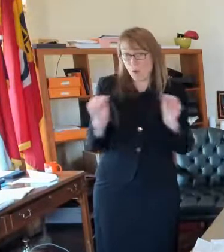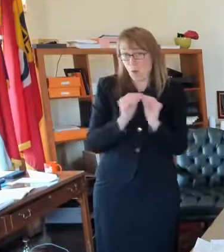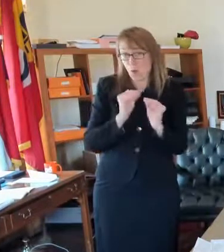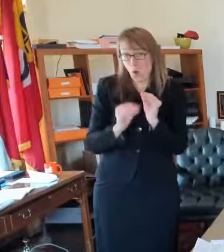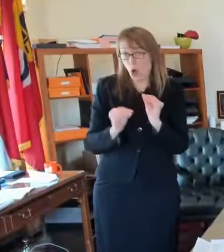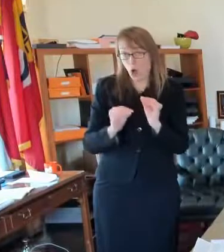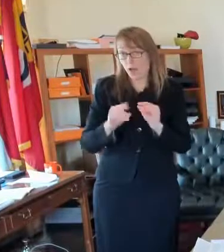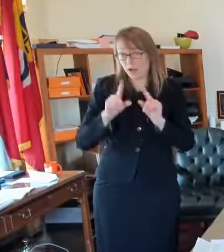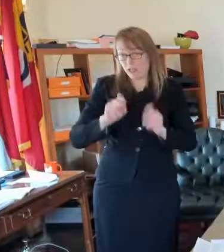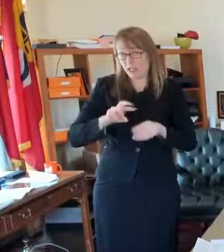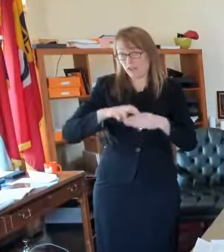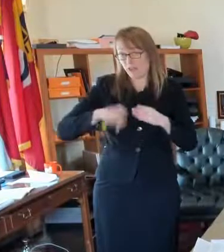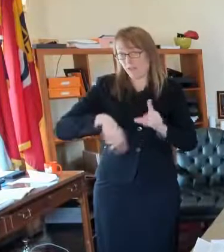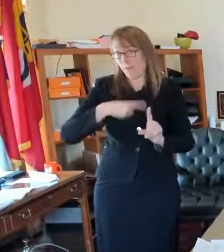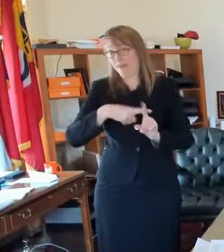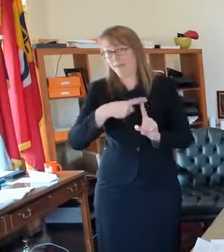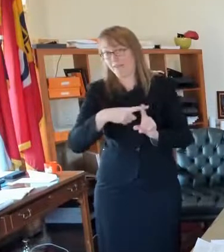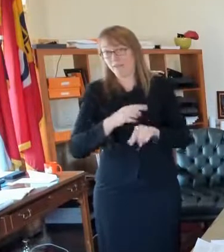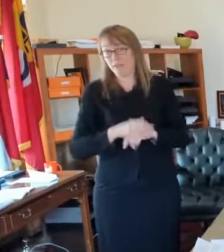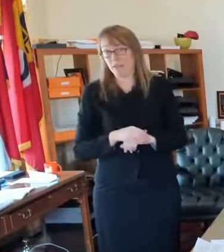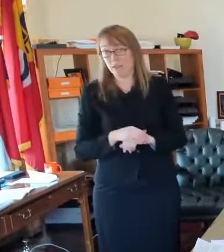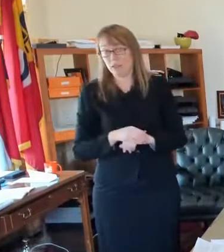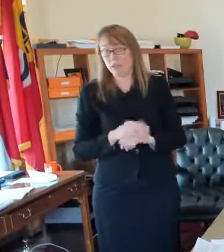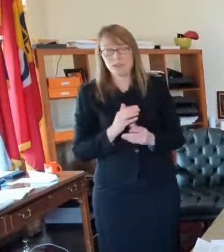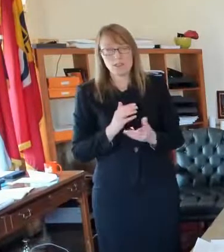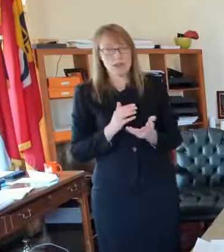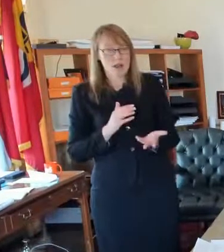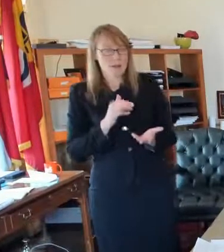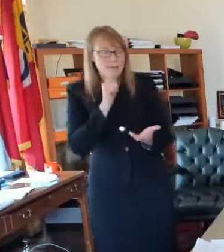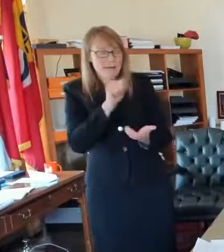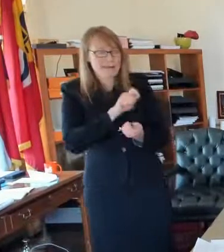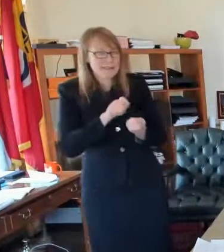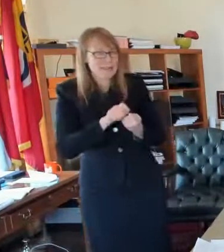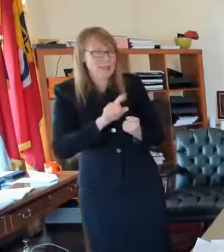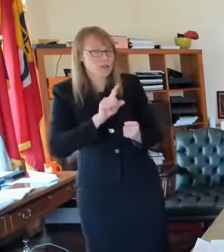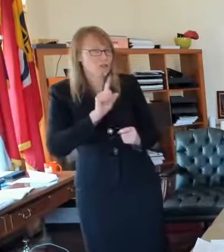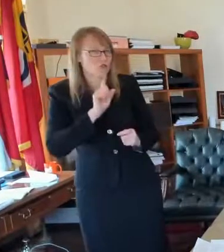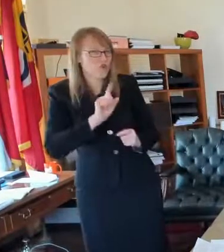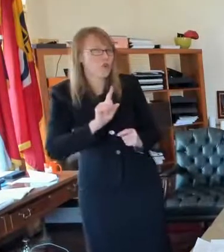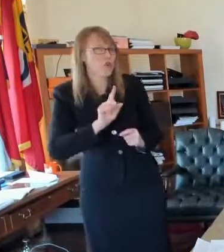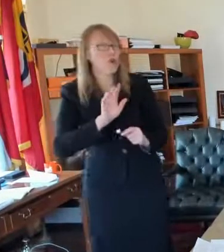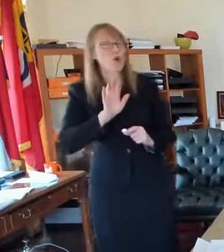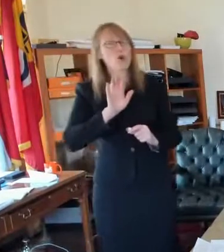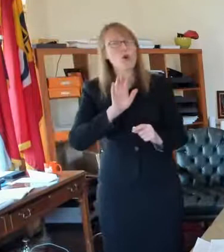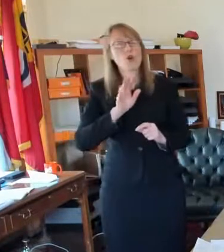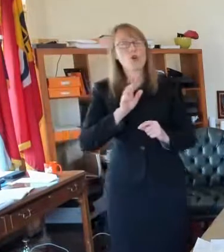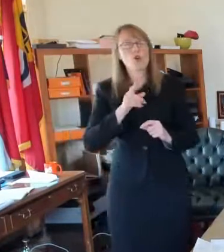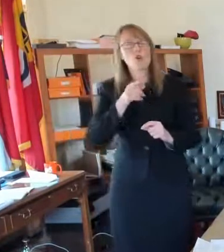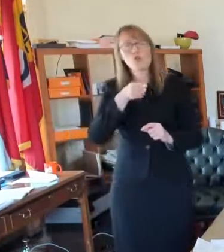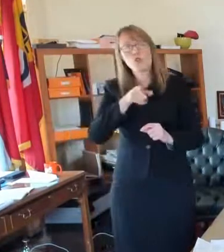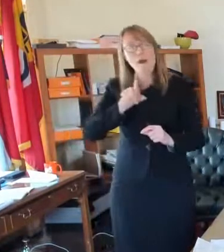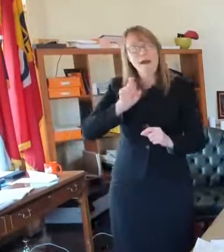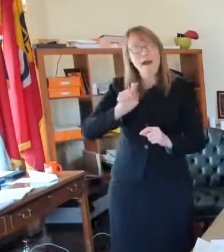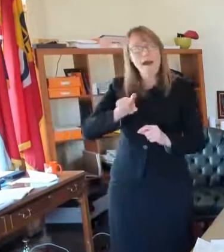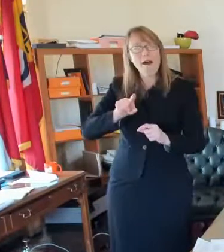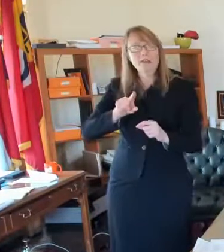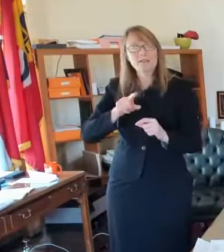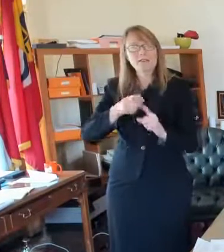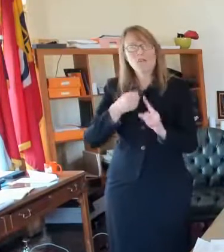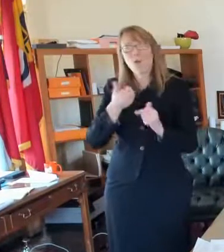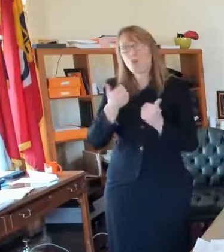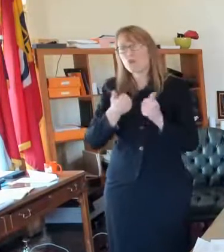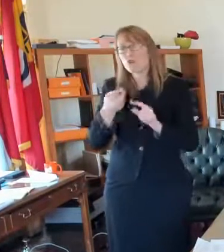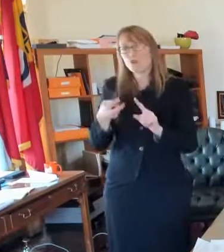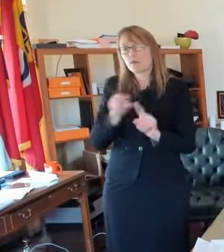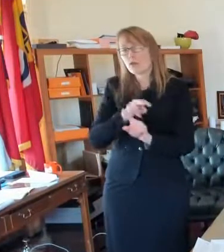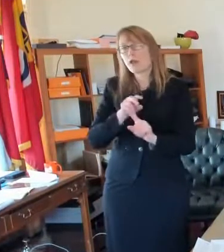sure exactly what the source of your question is, but it varies a little bit. Chris's